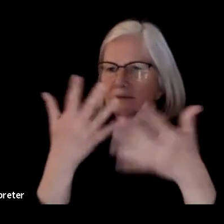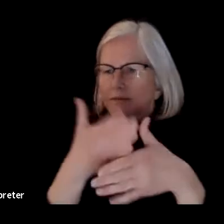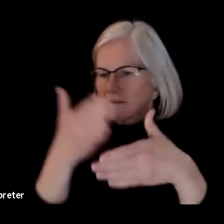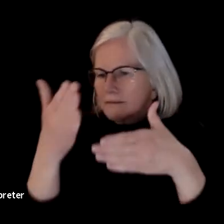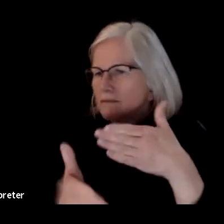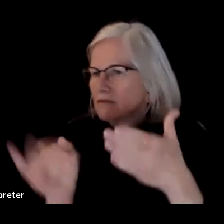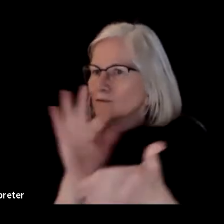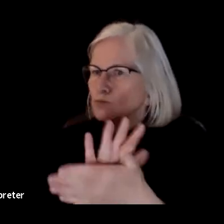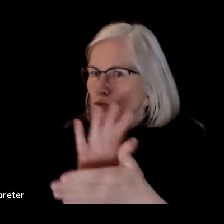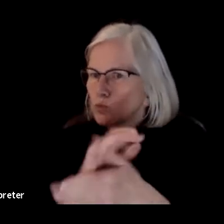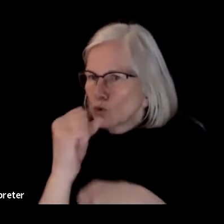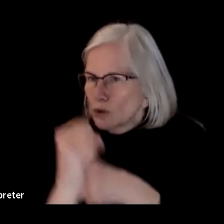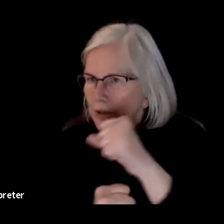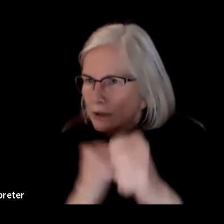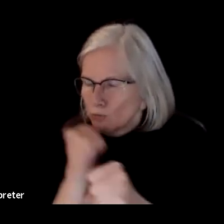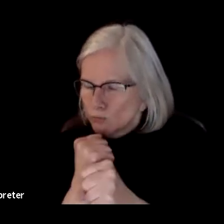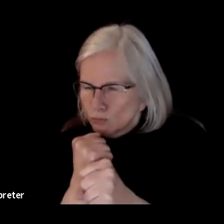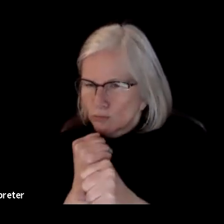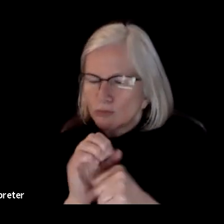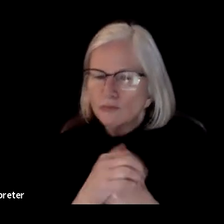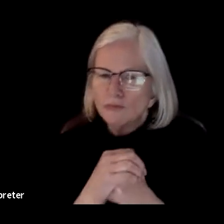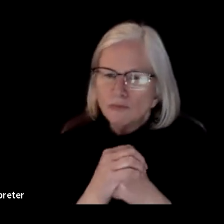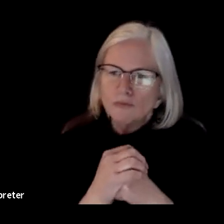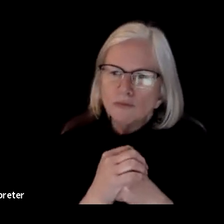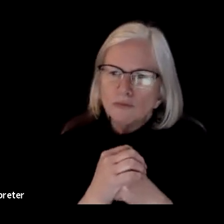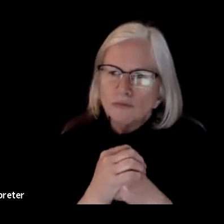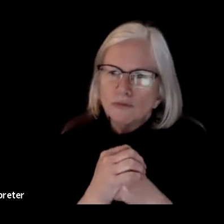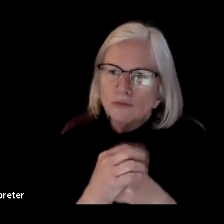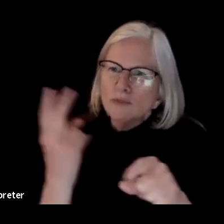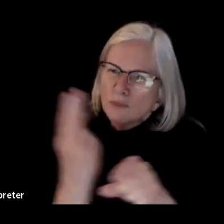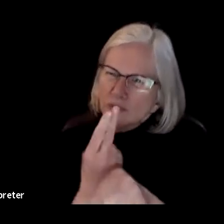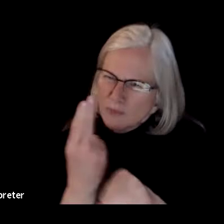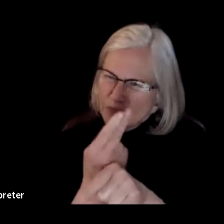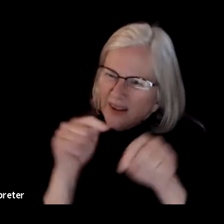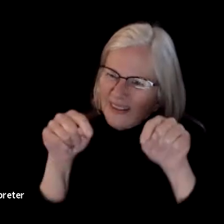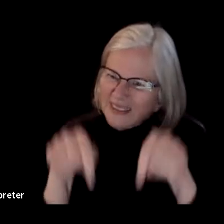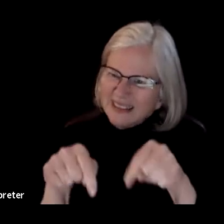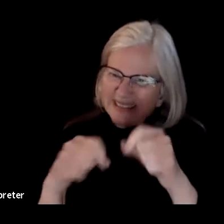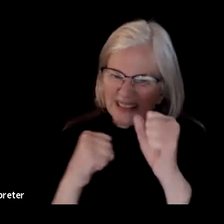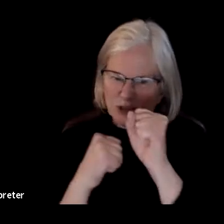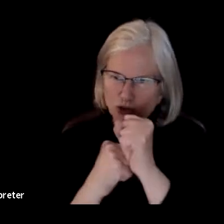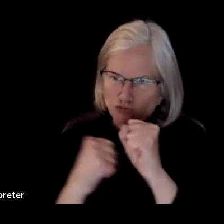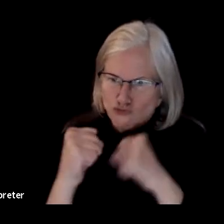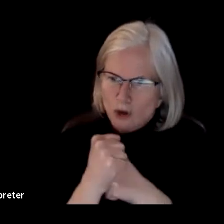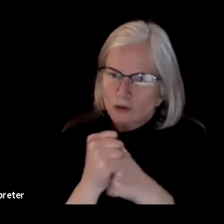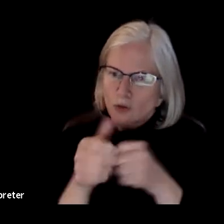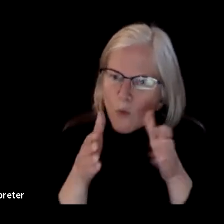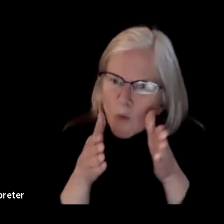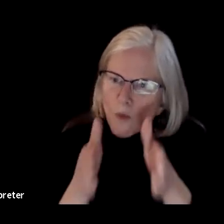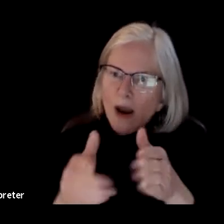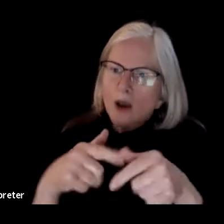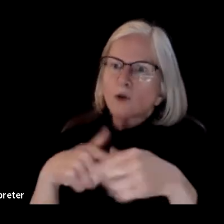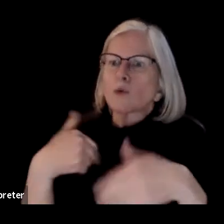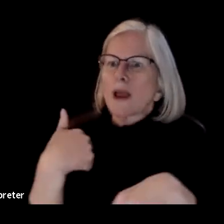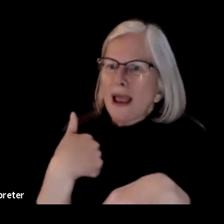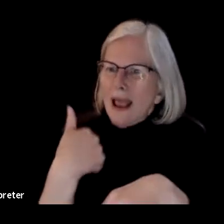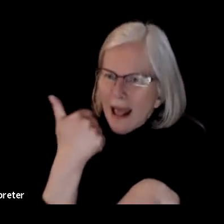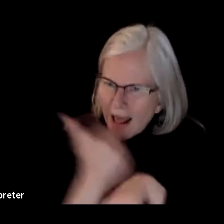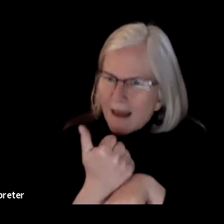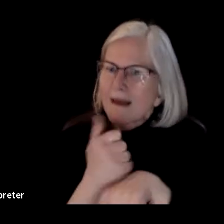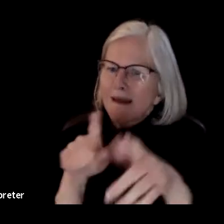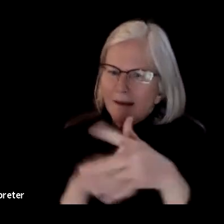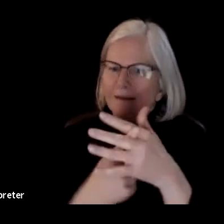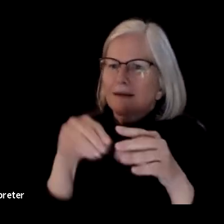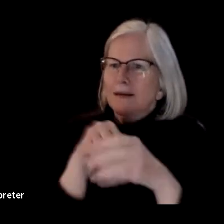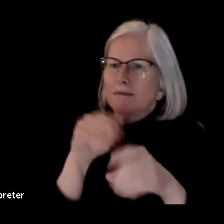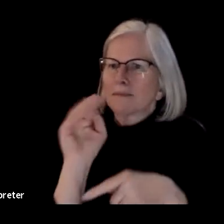statewide testing infrastructure that we have created. Regular COVID-19 testing complements other